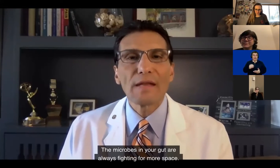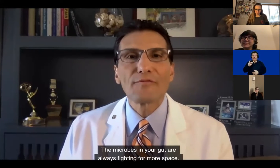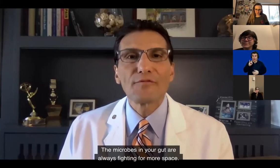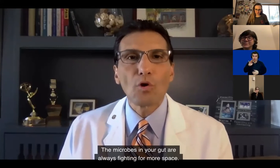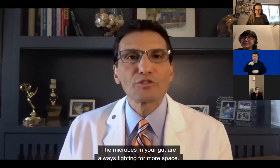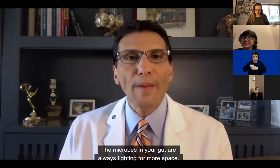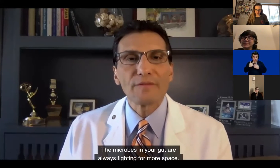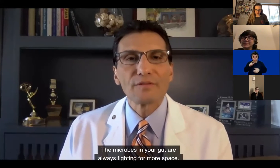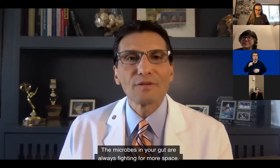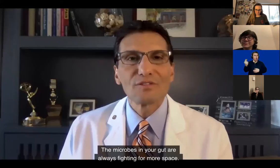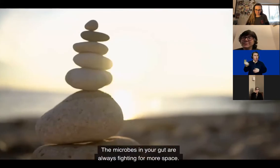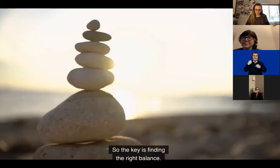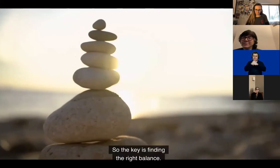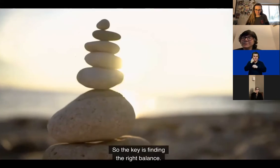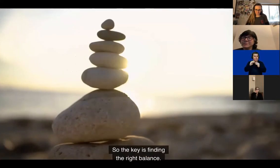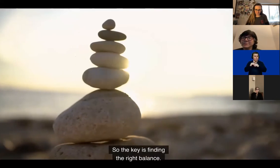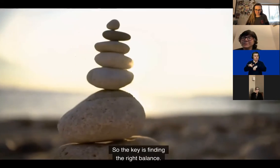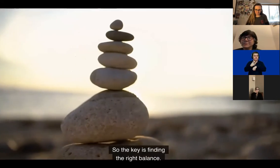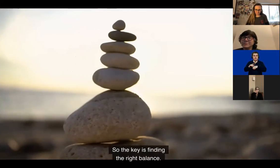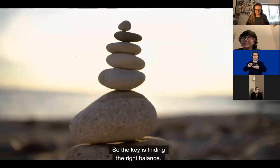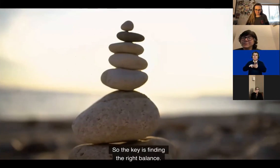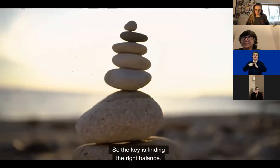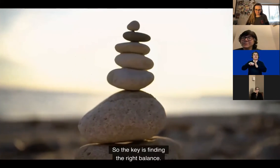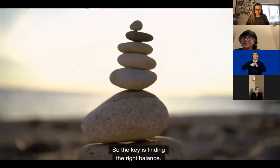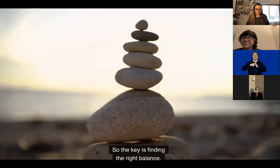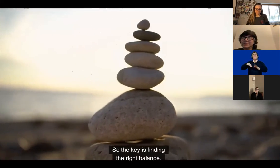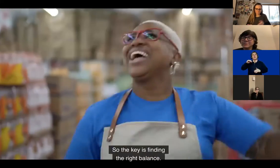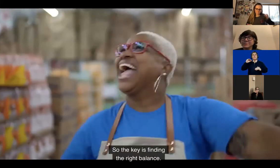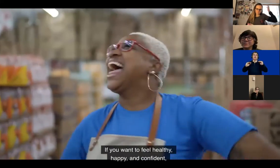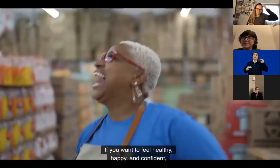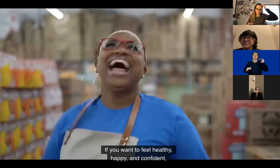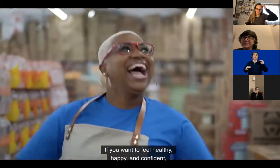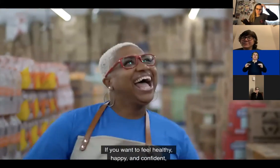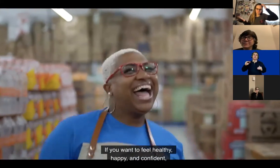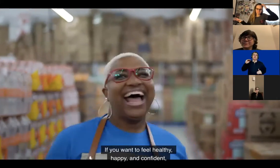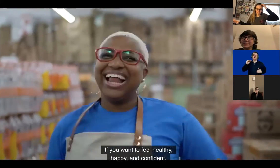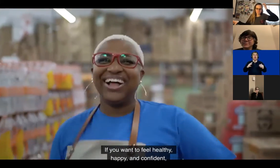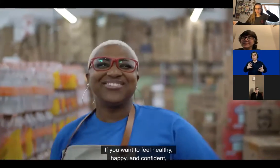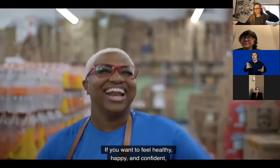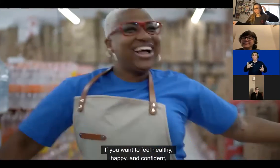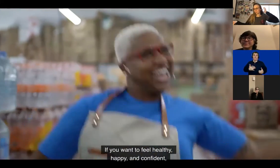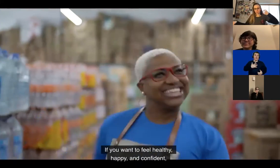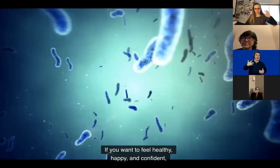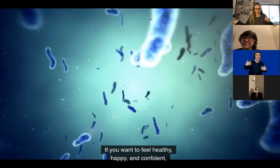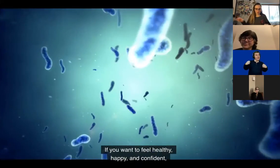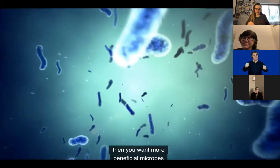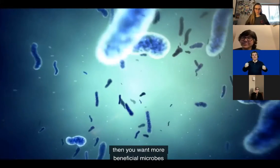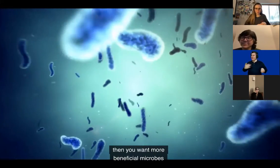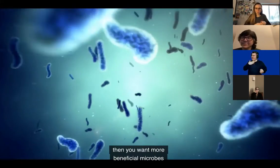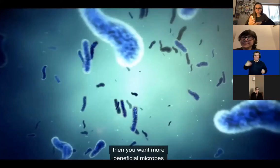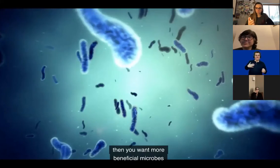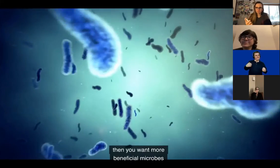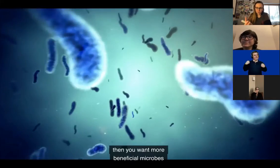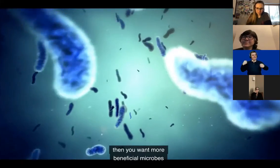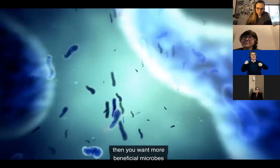always fighting for more space, so the key is finding the right balance. If you want to feel healthy, happy, and confident, then you want